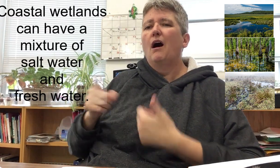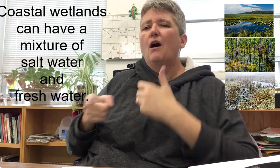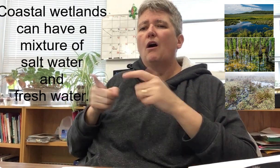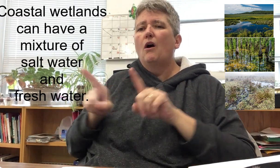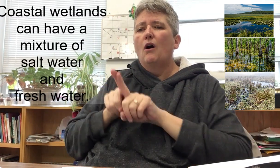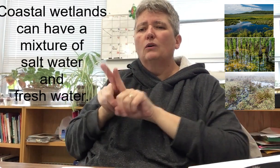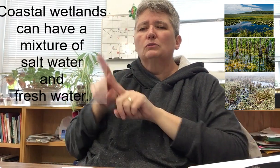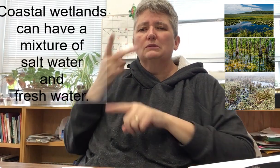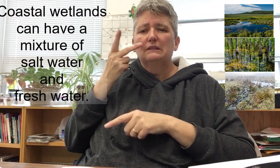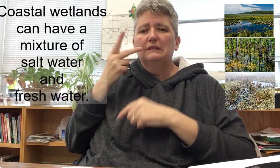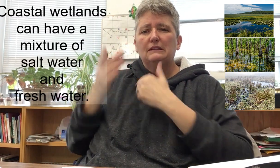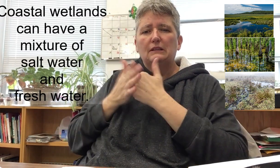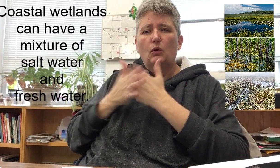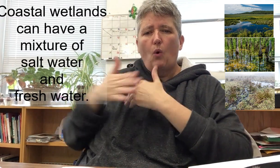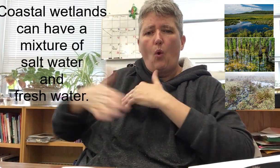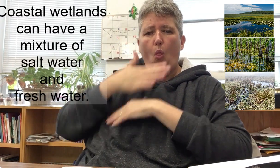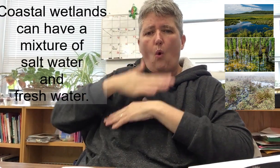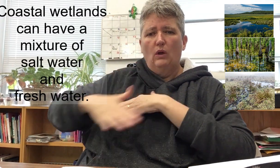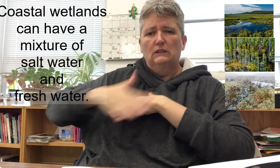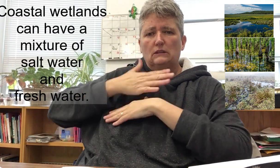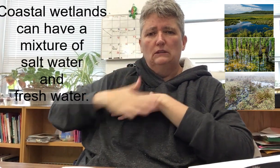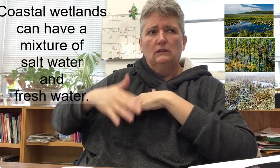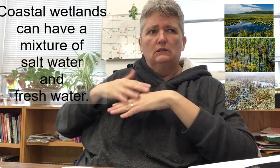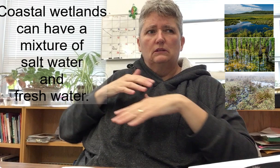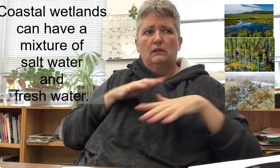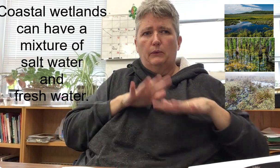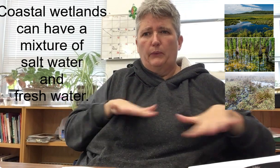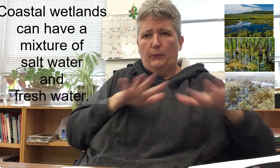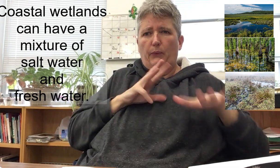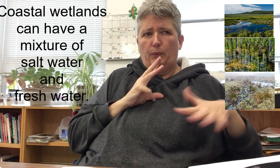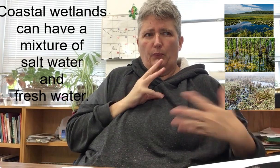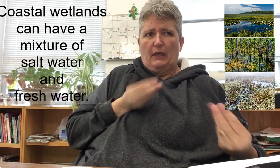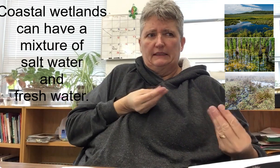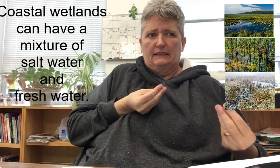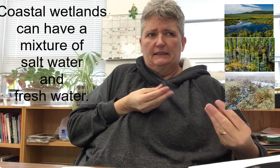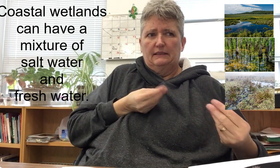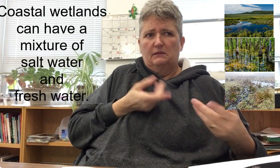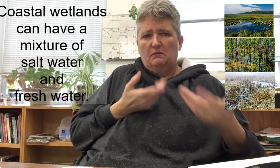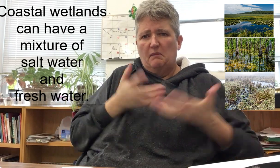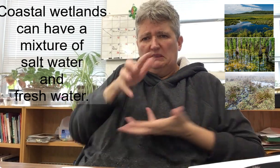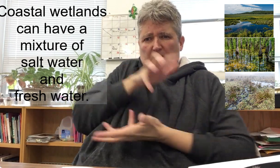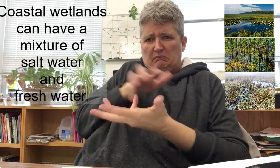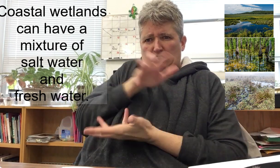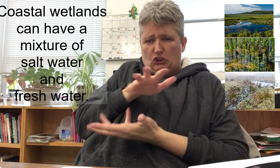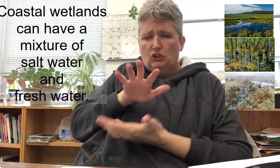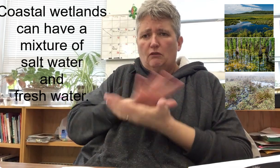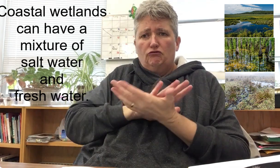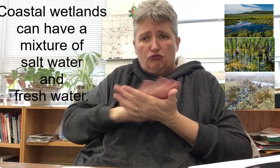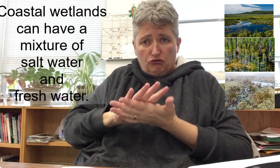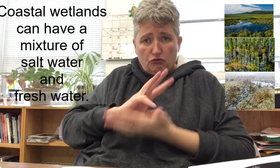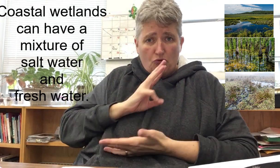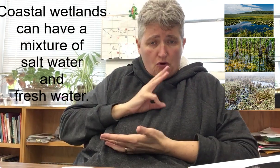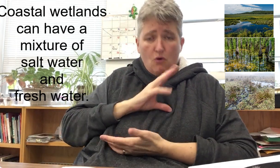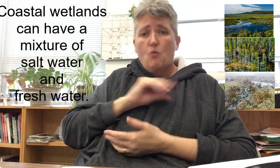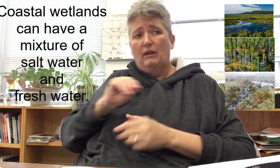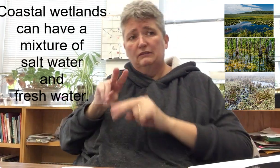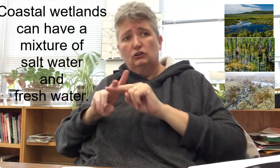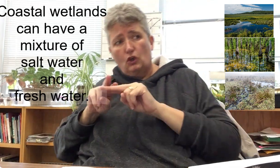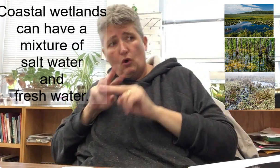Sometimes you see marshes near the ocean, near the coast, and there may be a mixture of fresh versus salt water in those areas. That's sometimes